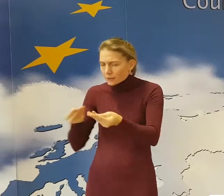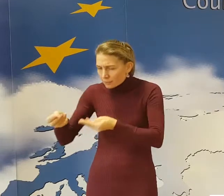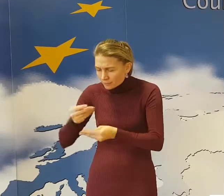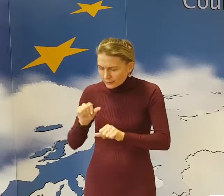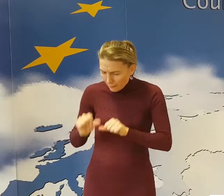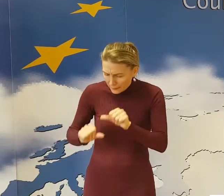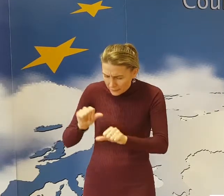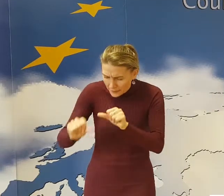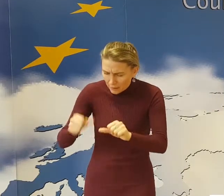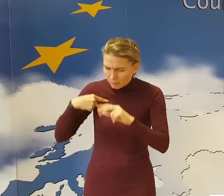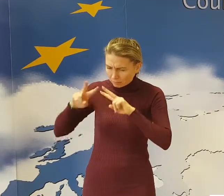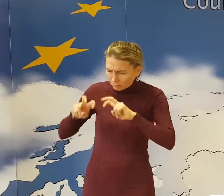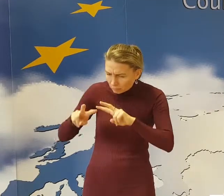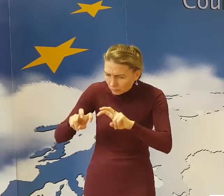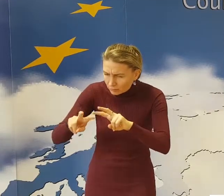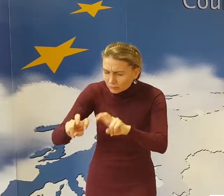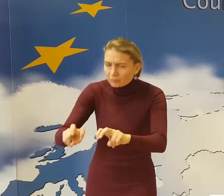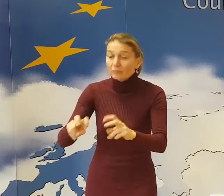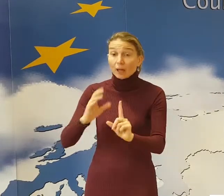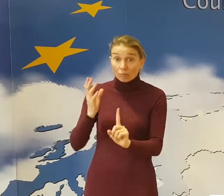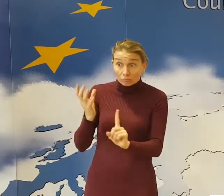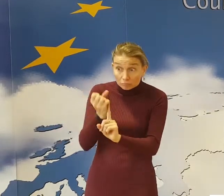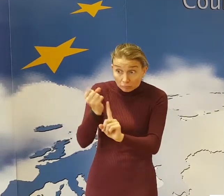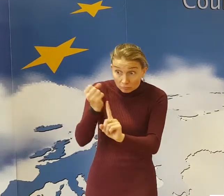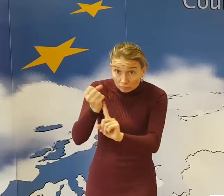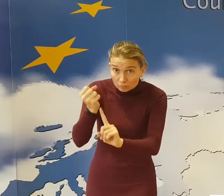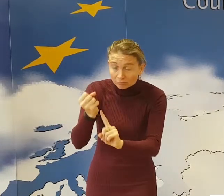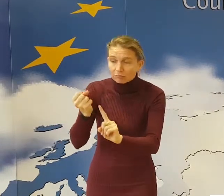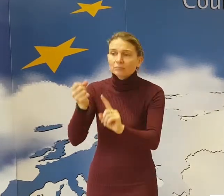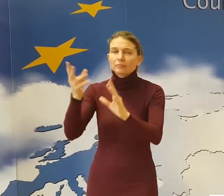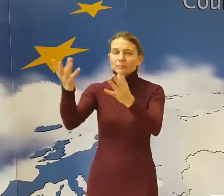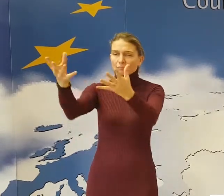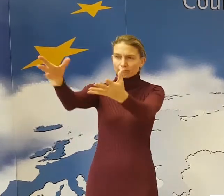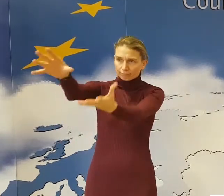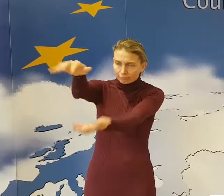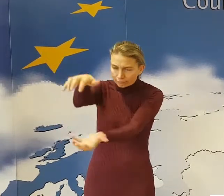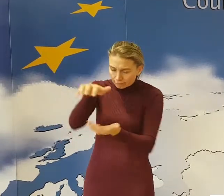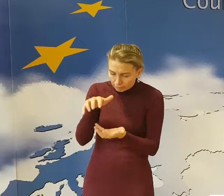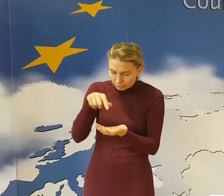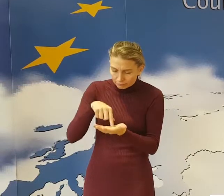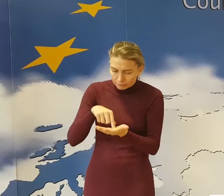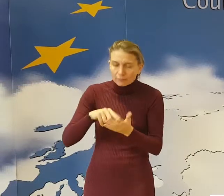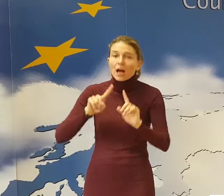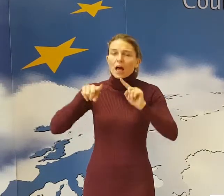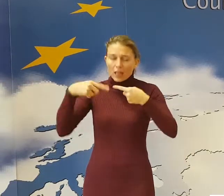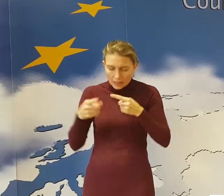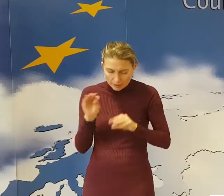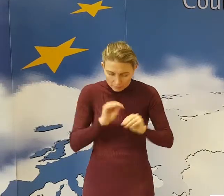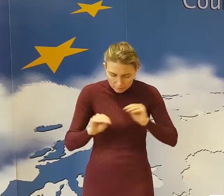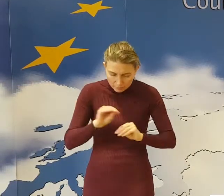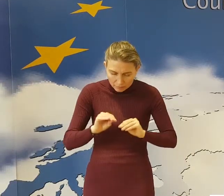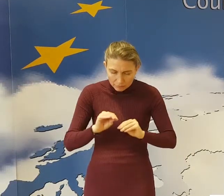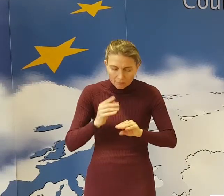before you actually use it operationally, because it has consequences.